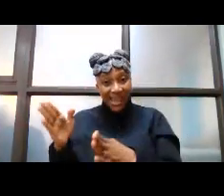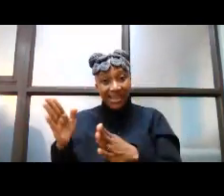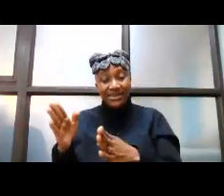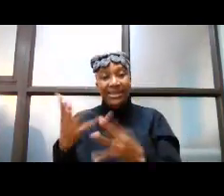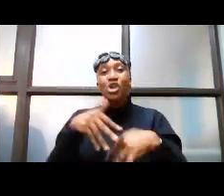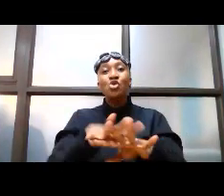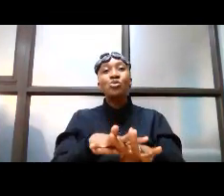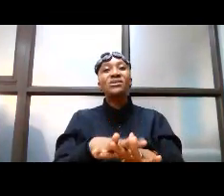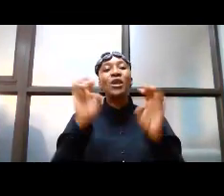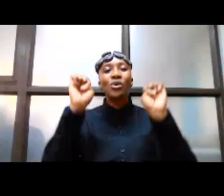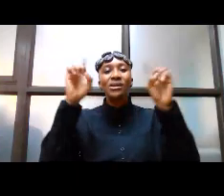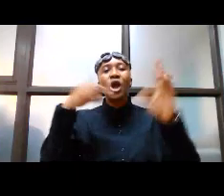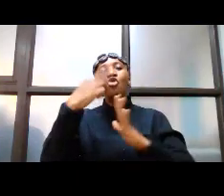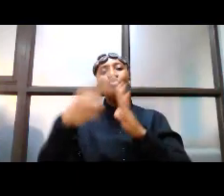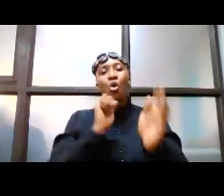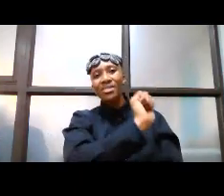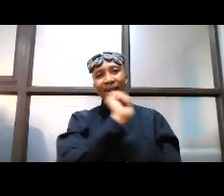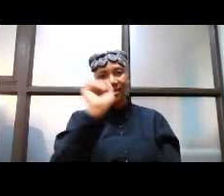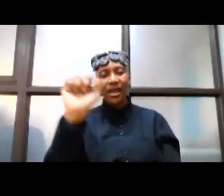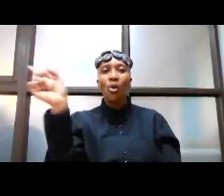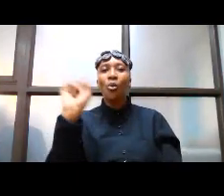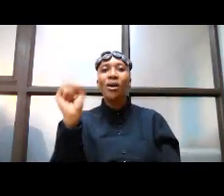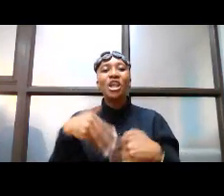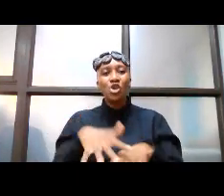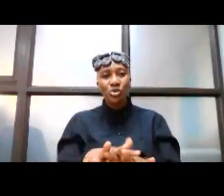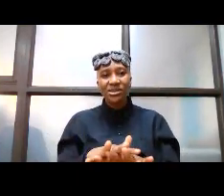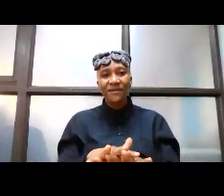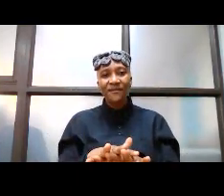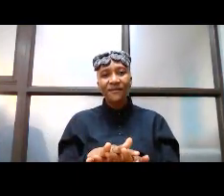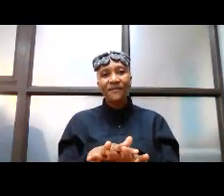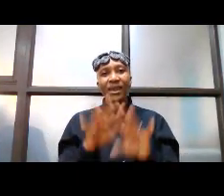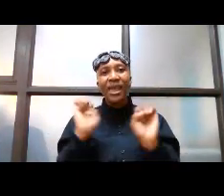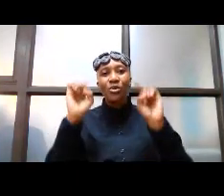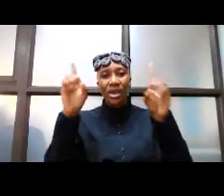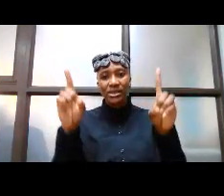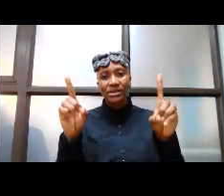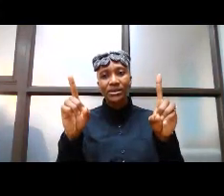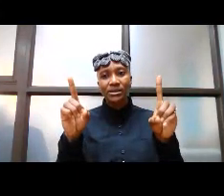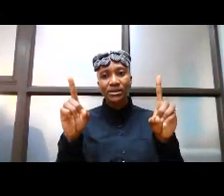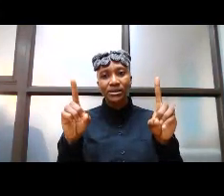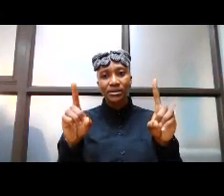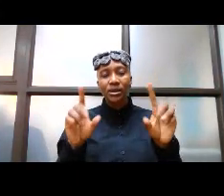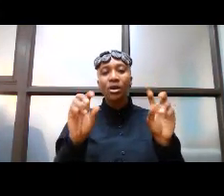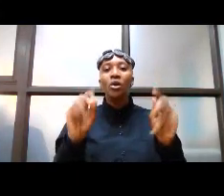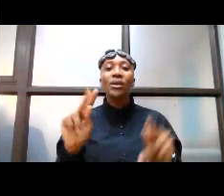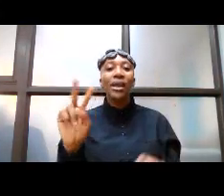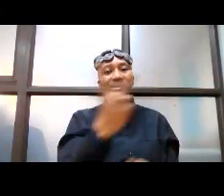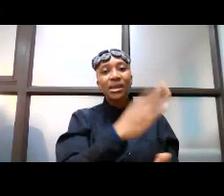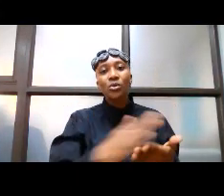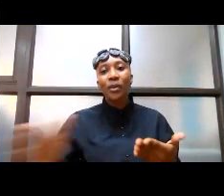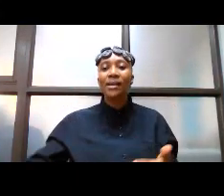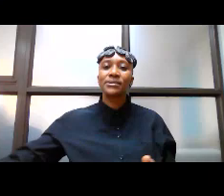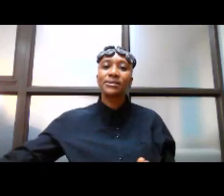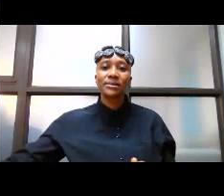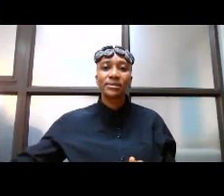their role in inclusive education? Sally. Okay, the second part. Let's go to the last part.